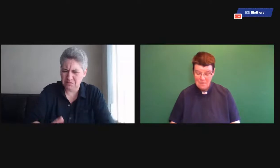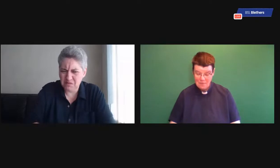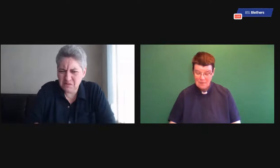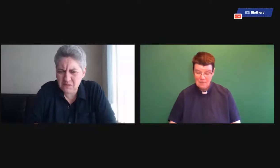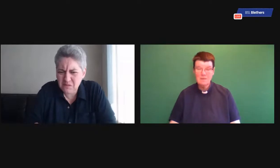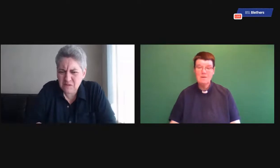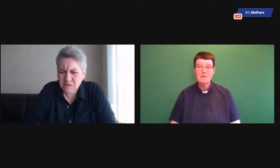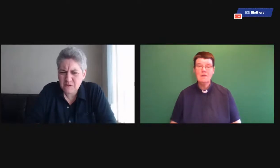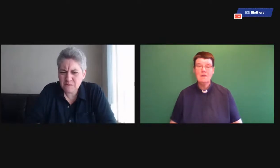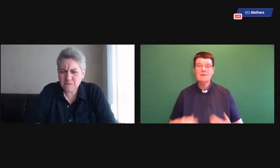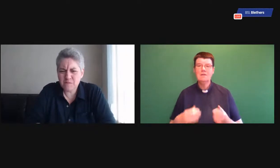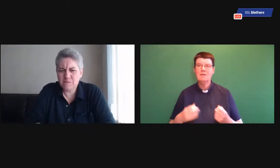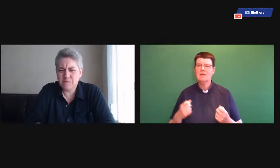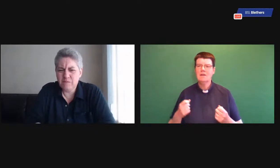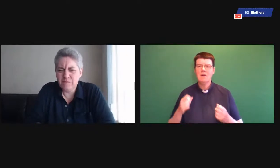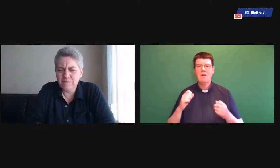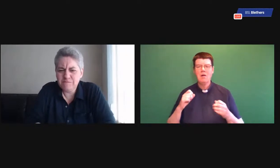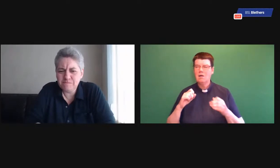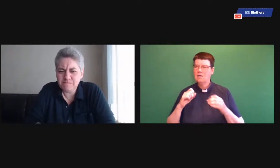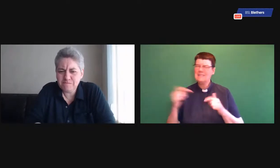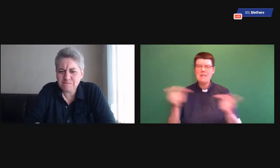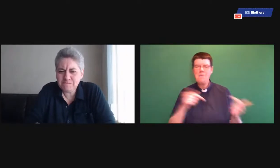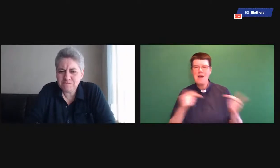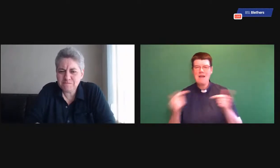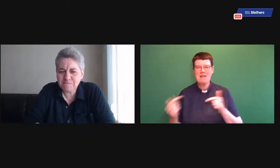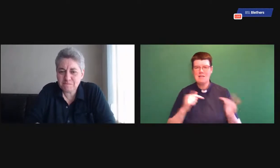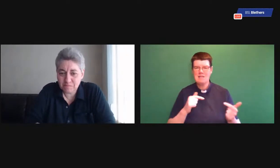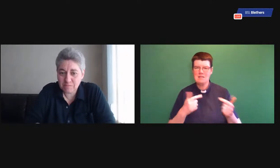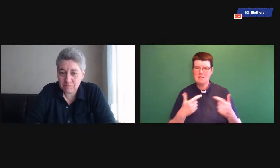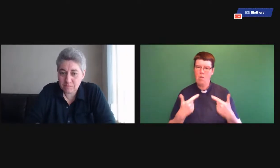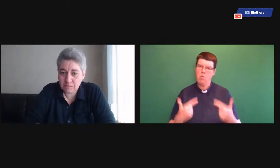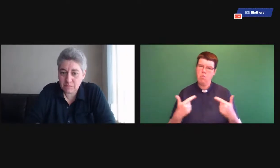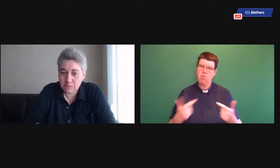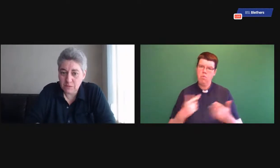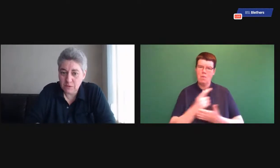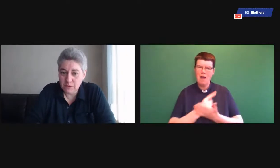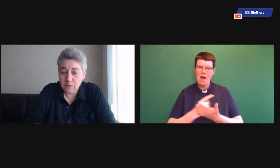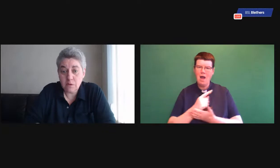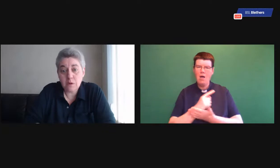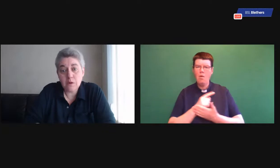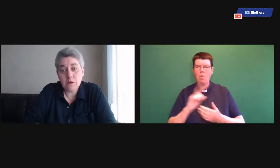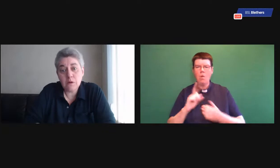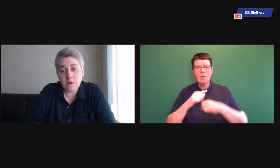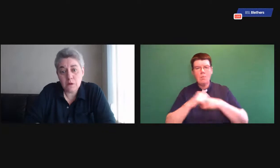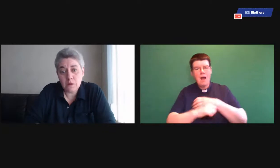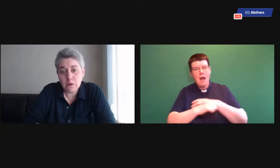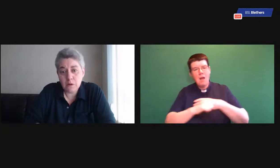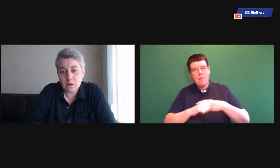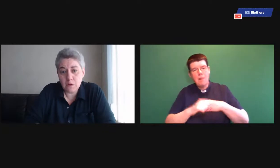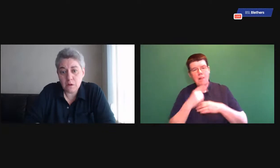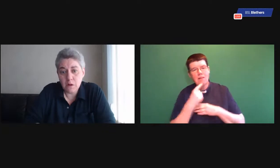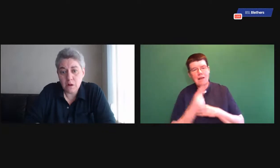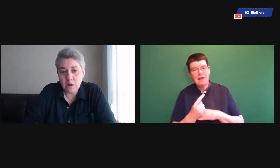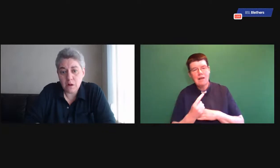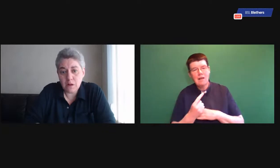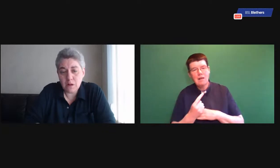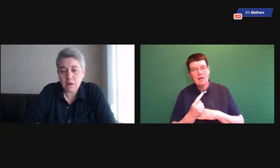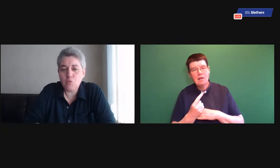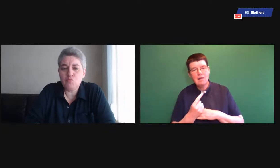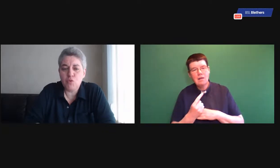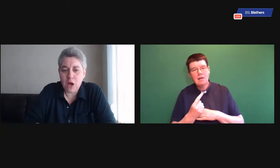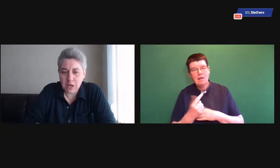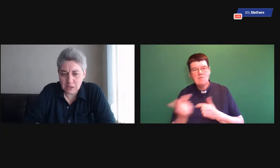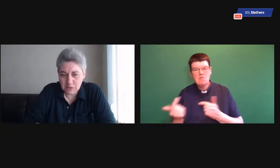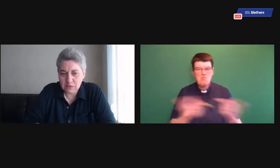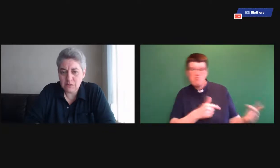adapt it. But could you tell me more about these debates? So what are they like? Right, well, there was lots of debates and they